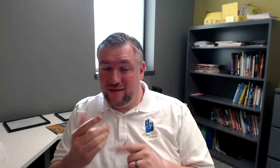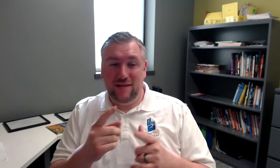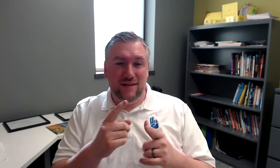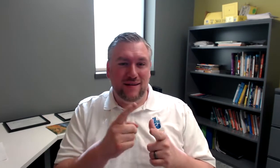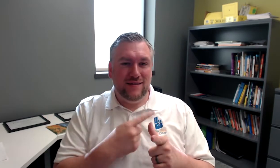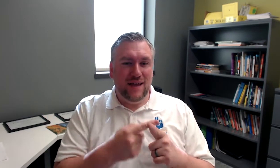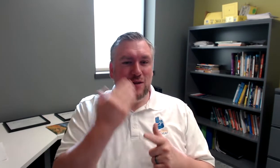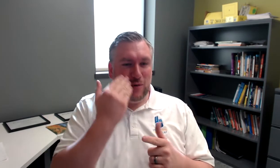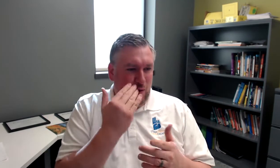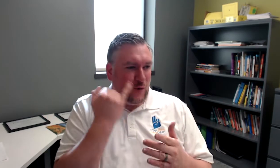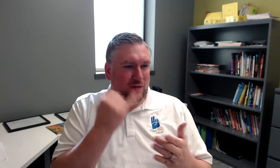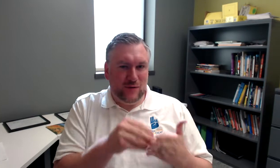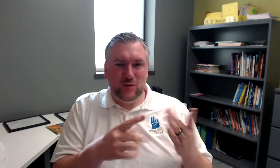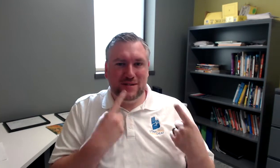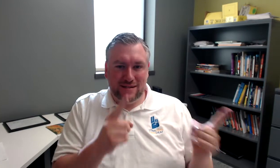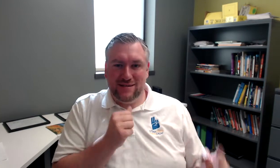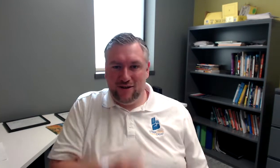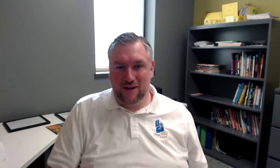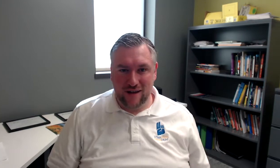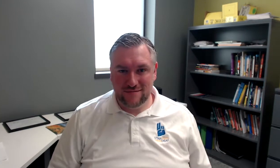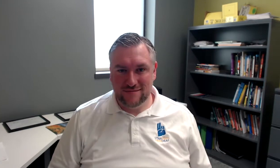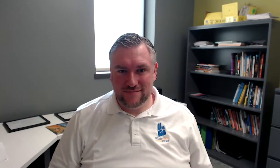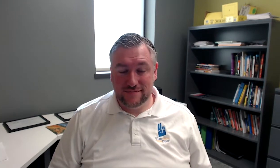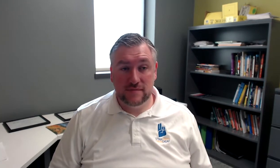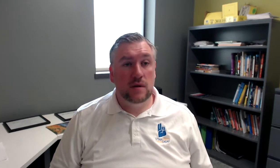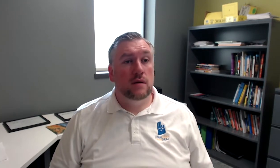If you measure well, then you'll know if